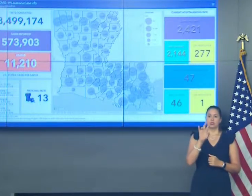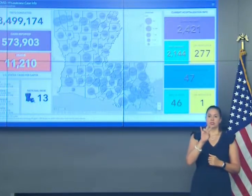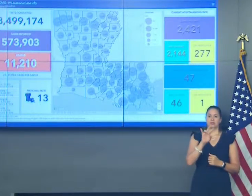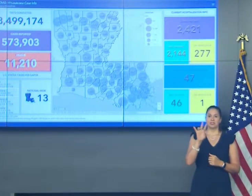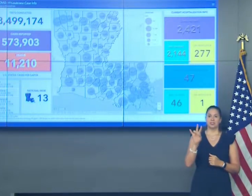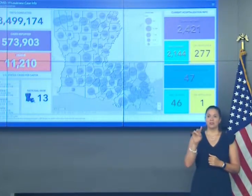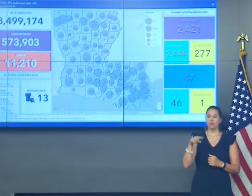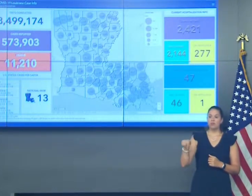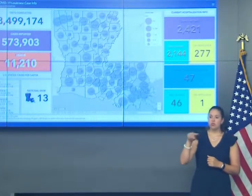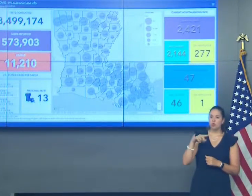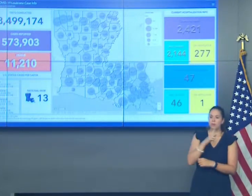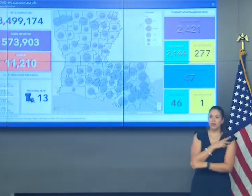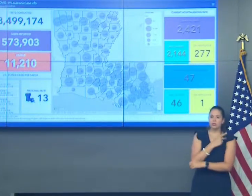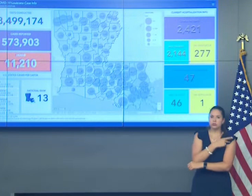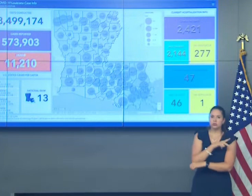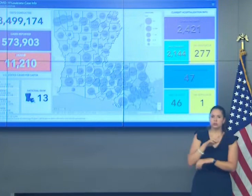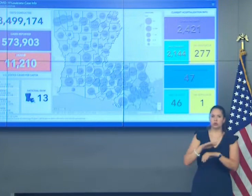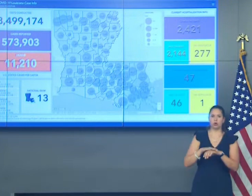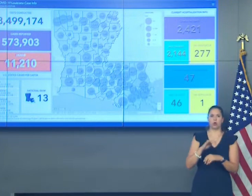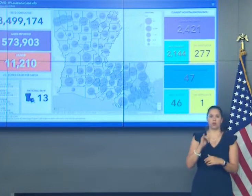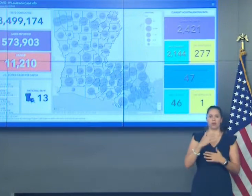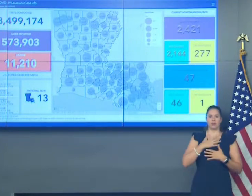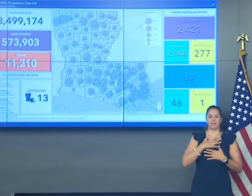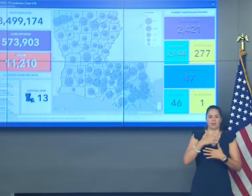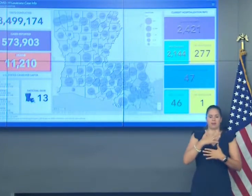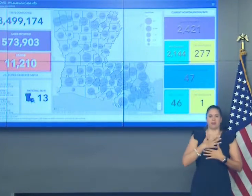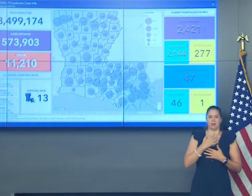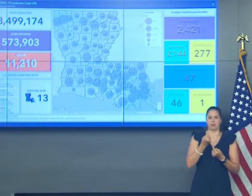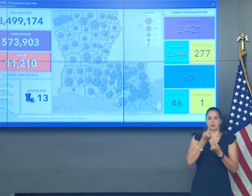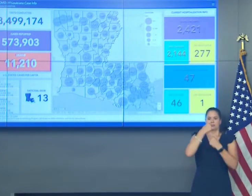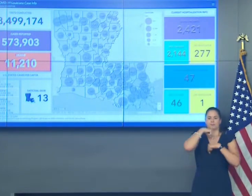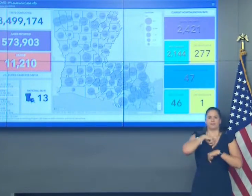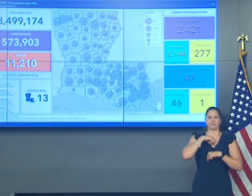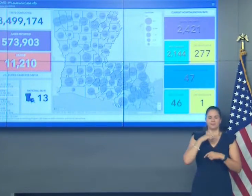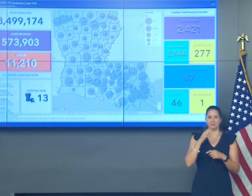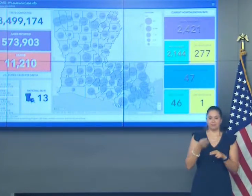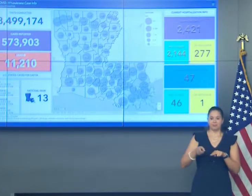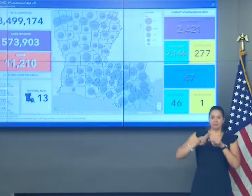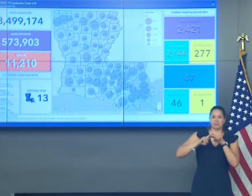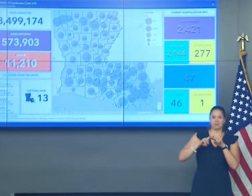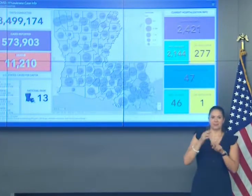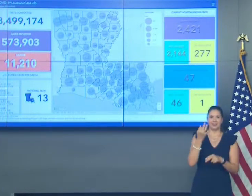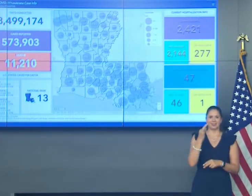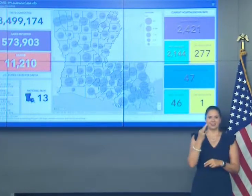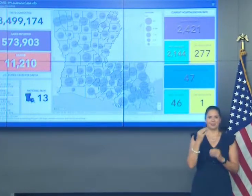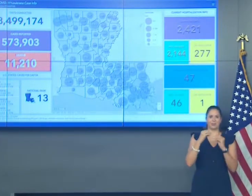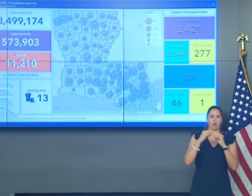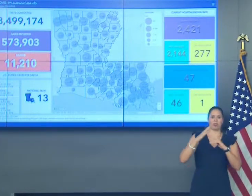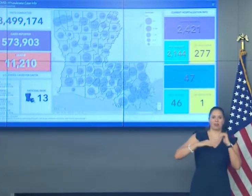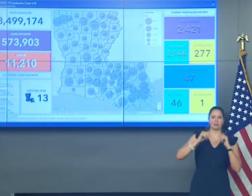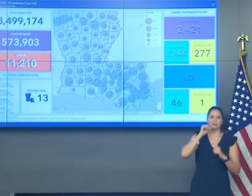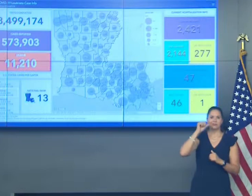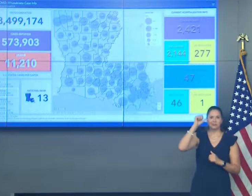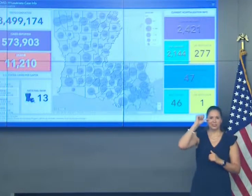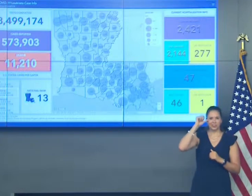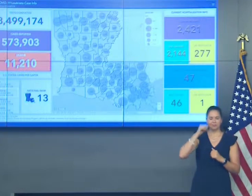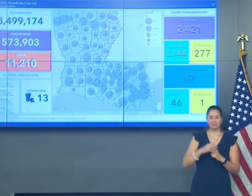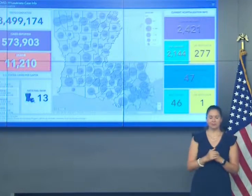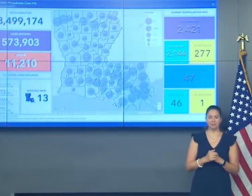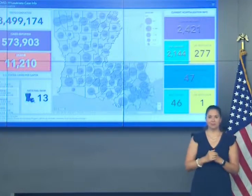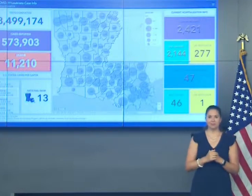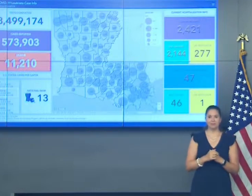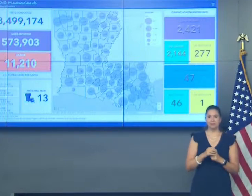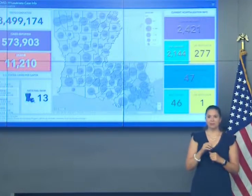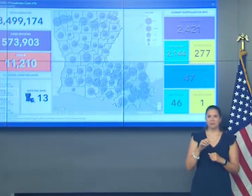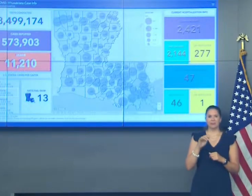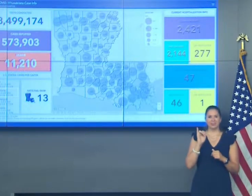277 of those patients are on mechanical ventilators. That's an increase of 19 since yesterday. And it is because